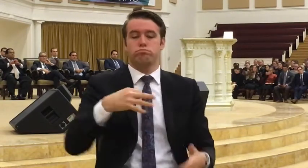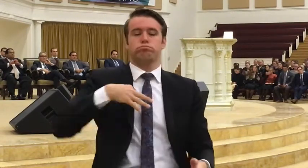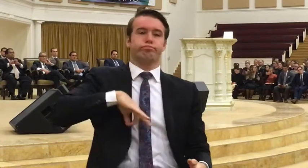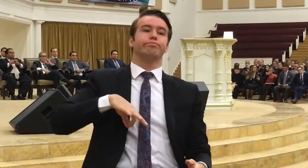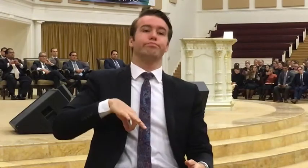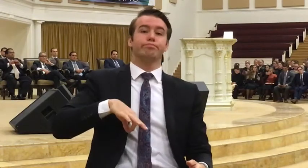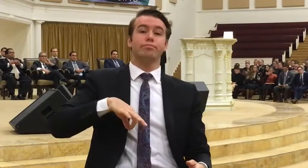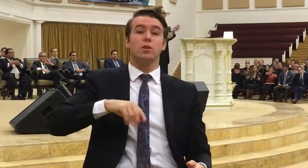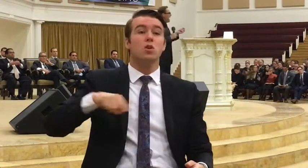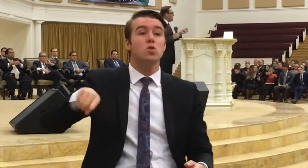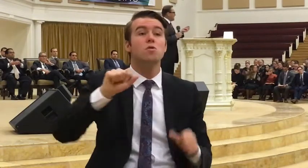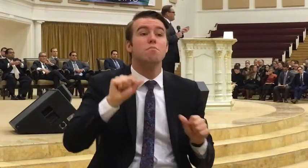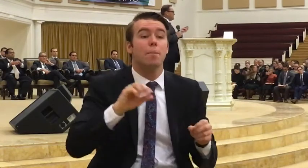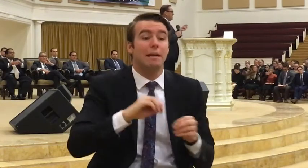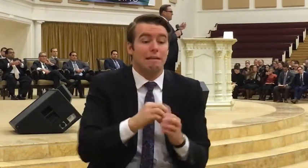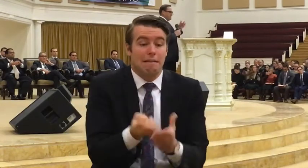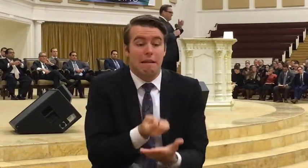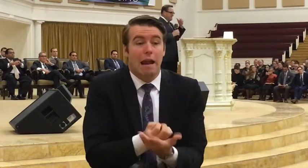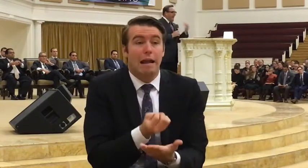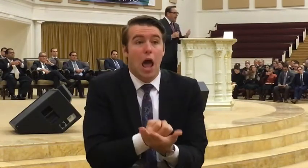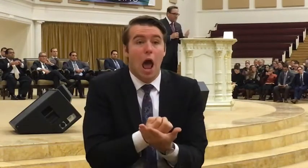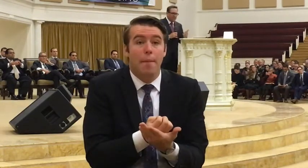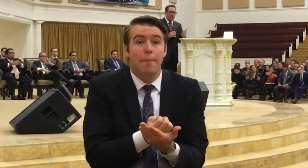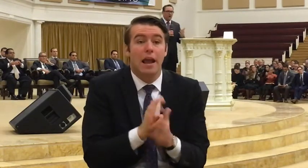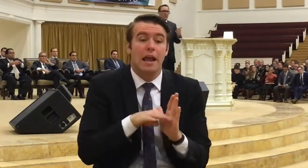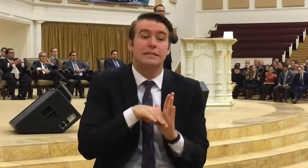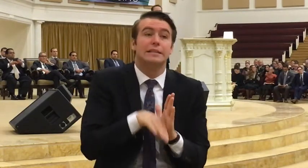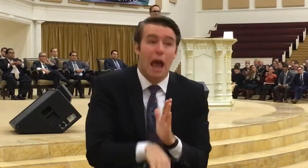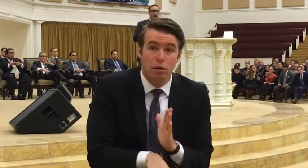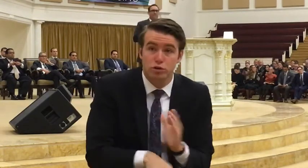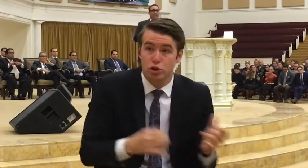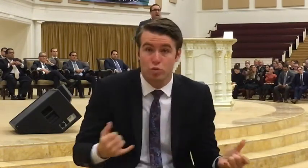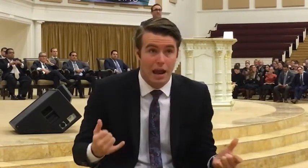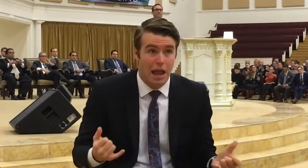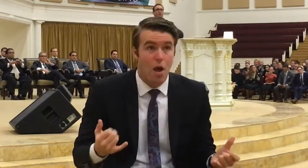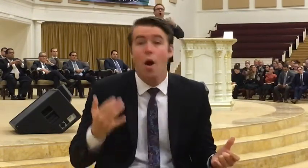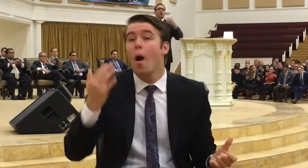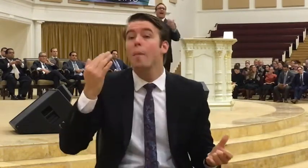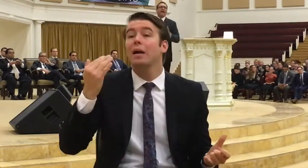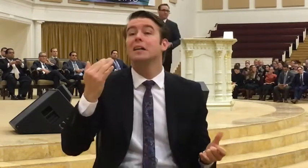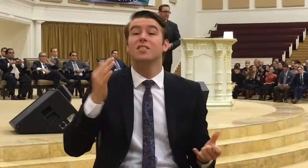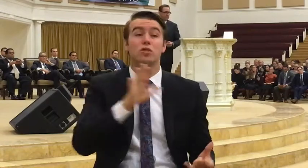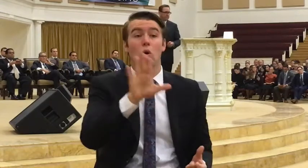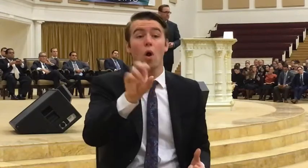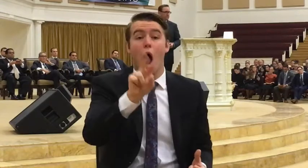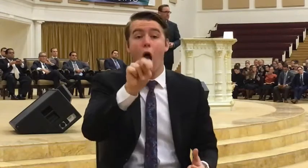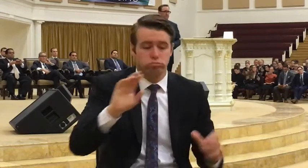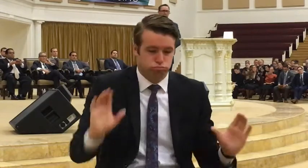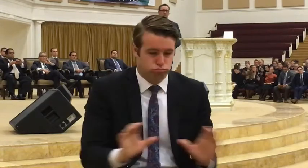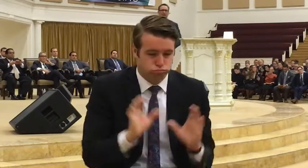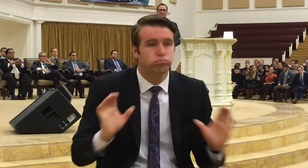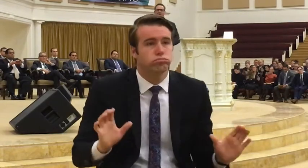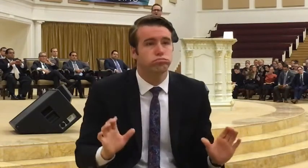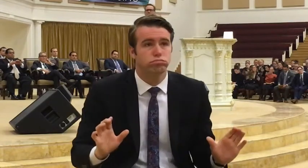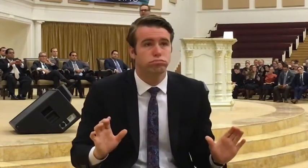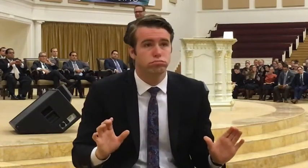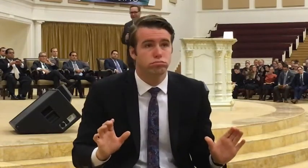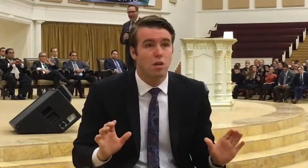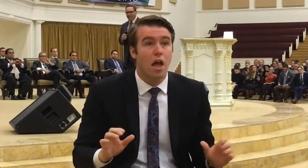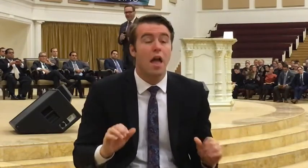You may be in an economic downturn right now because of your own actions. Maybe